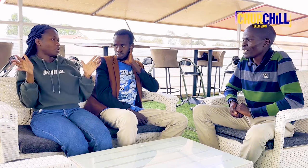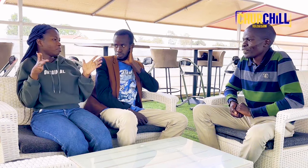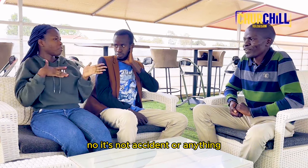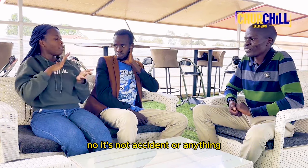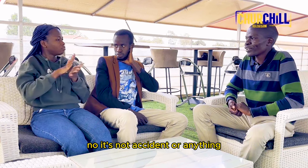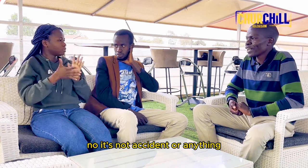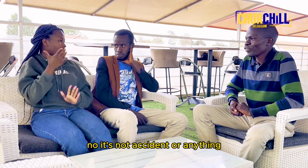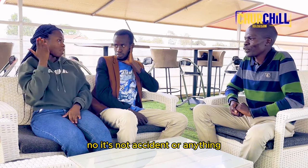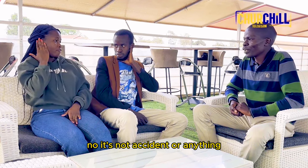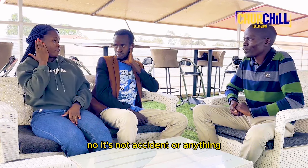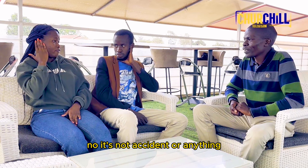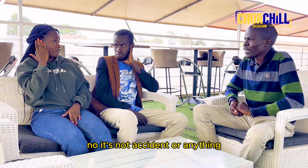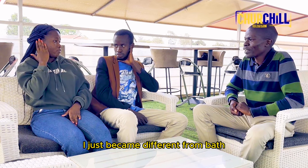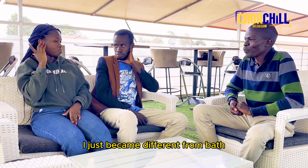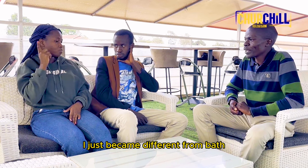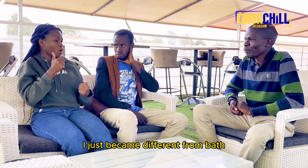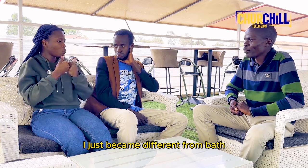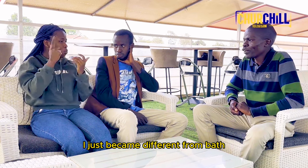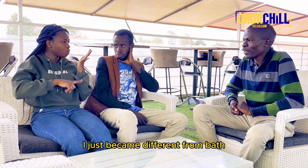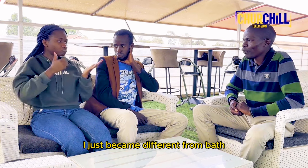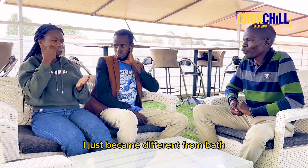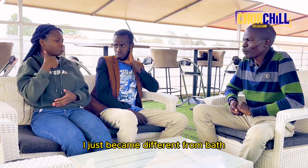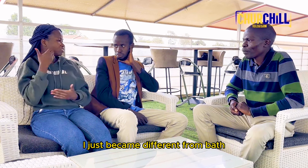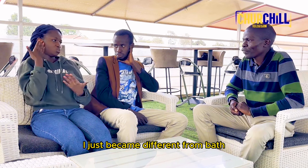No, it's not an accident or anything. I just became deaf from birth.